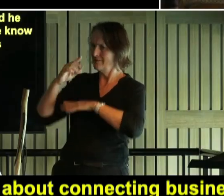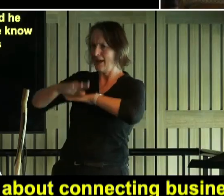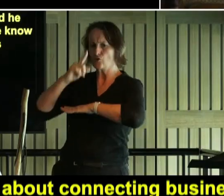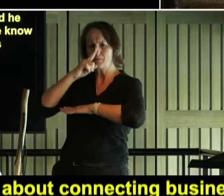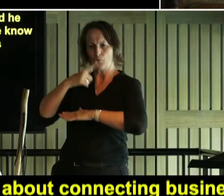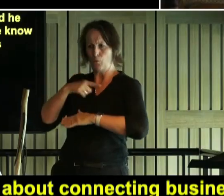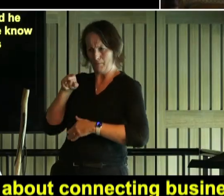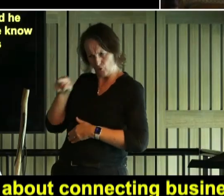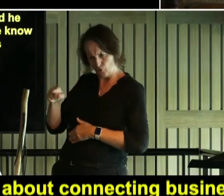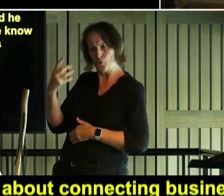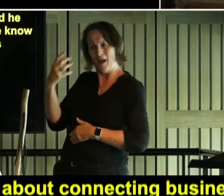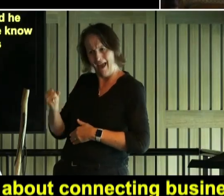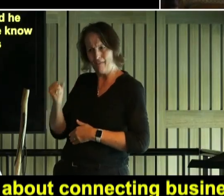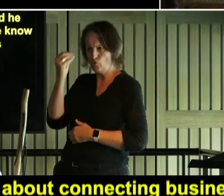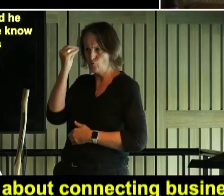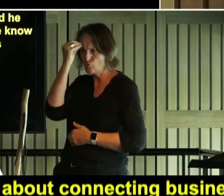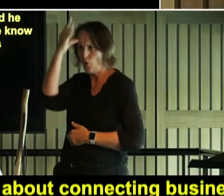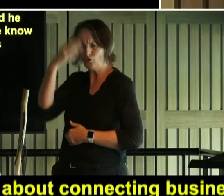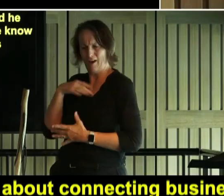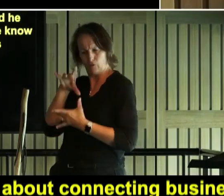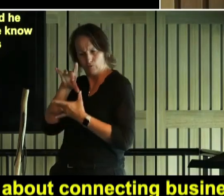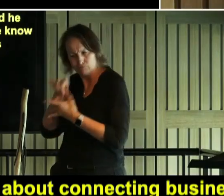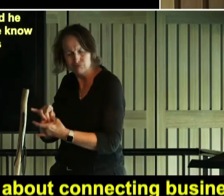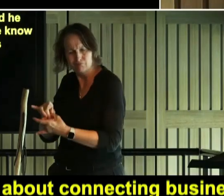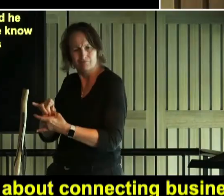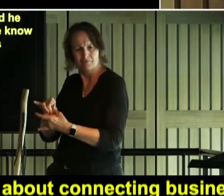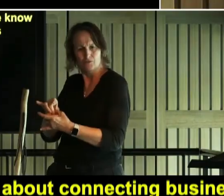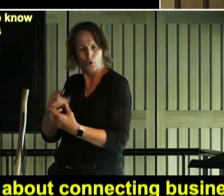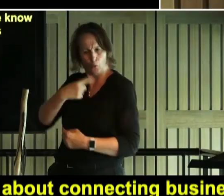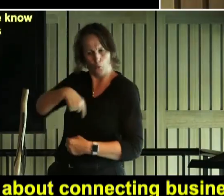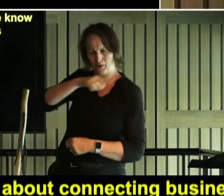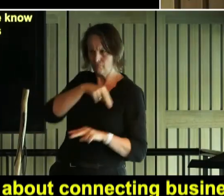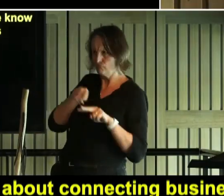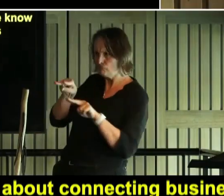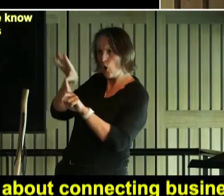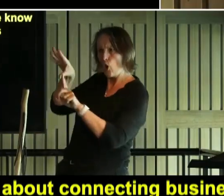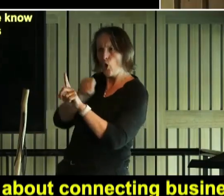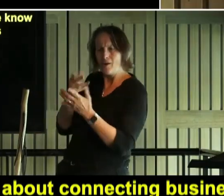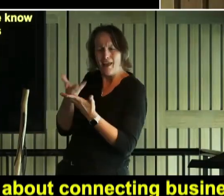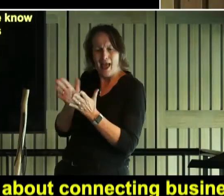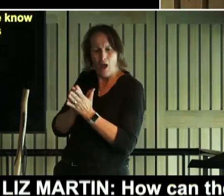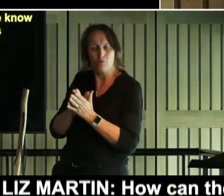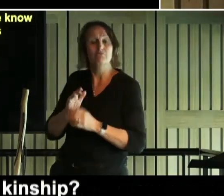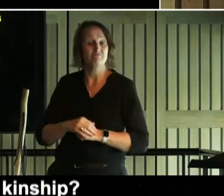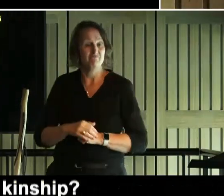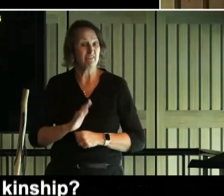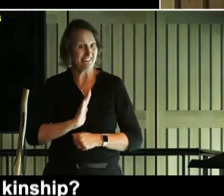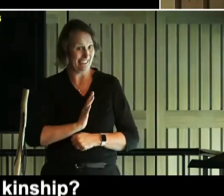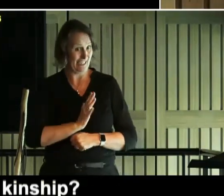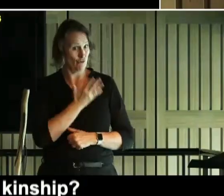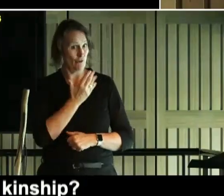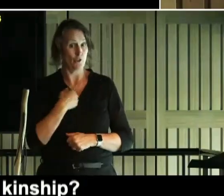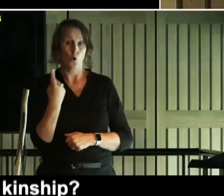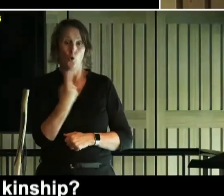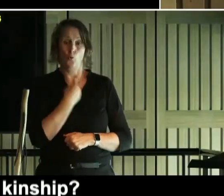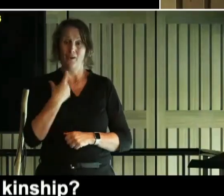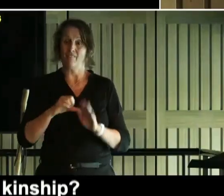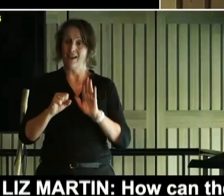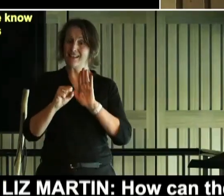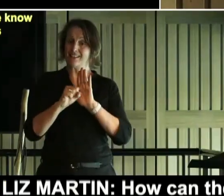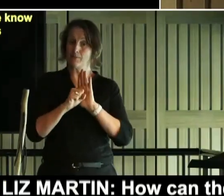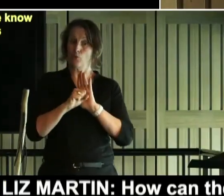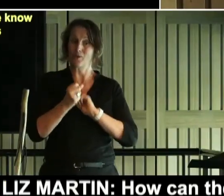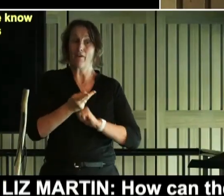kinship? Oh, look, that's a whole conversation on its own. But look, the interesting thing is we have a symbol for an elder. We